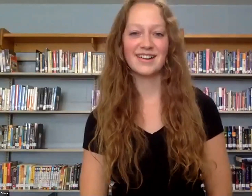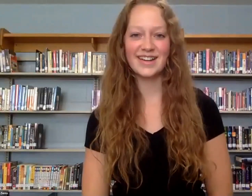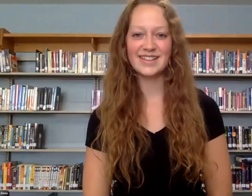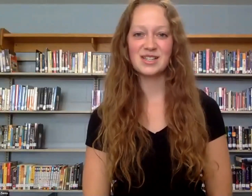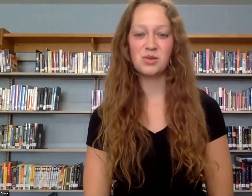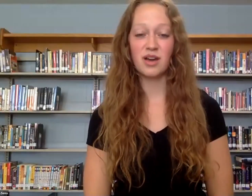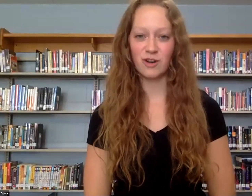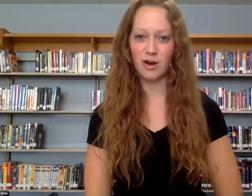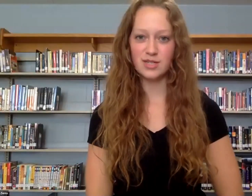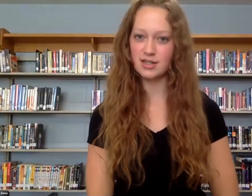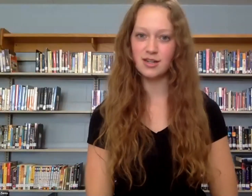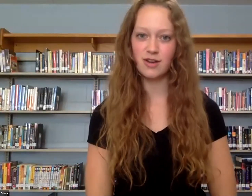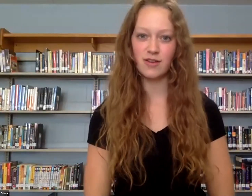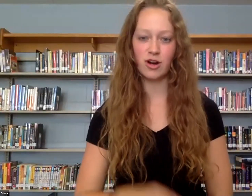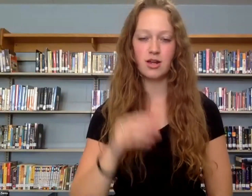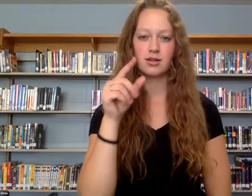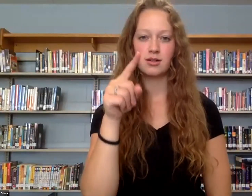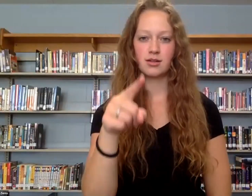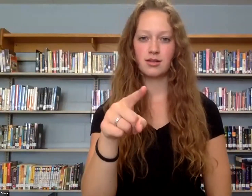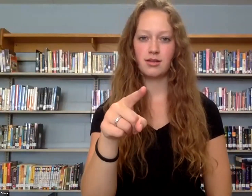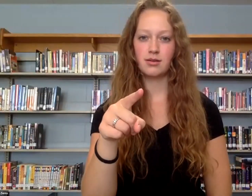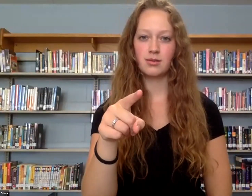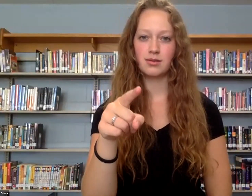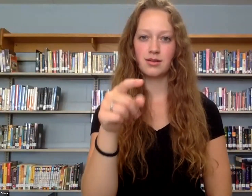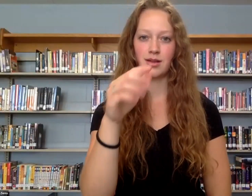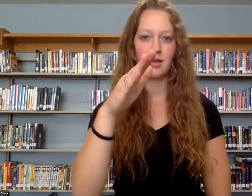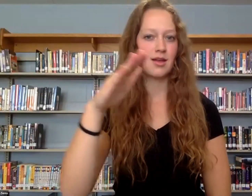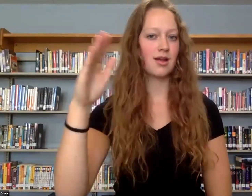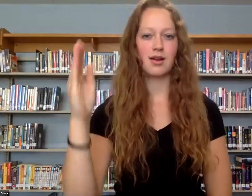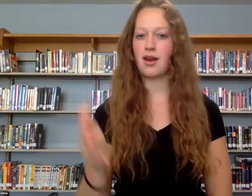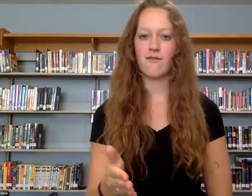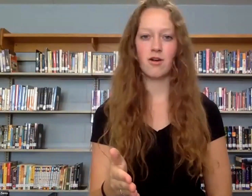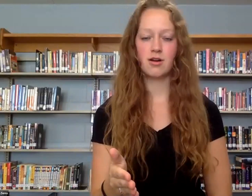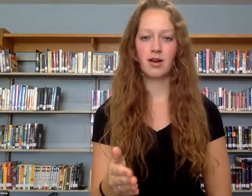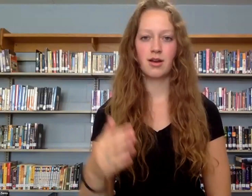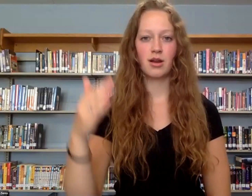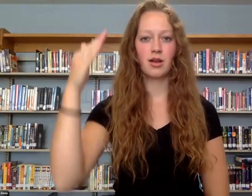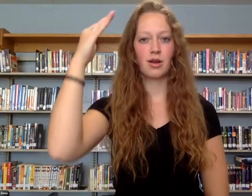right. You never know, dear. You ready for it? You never.